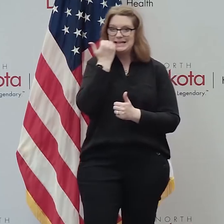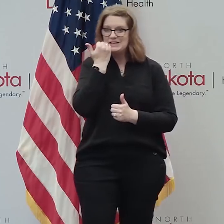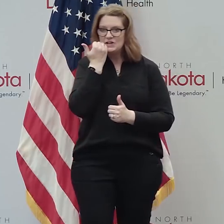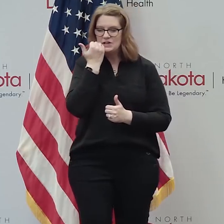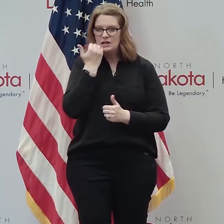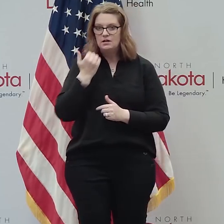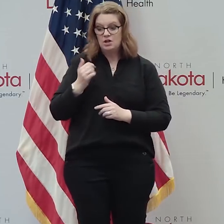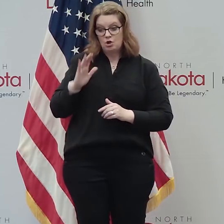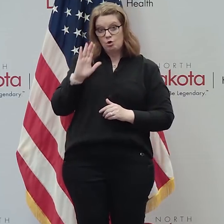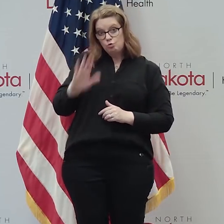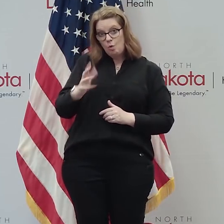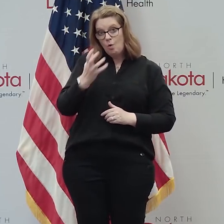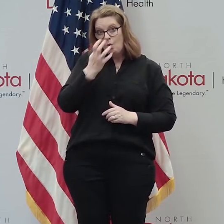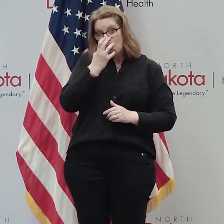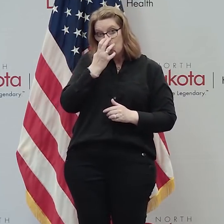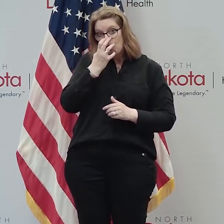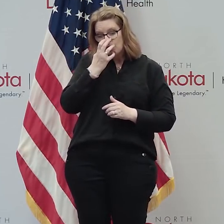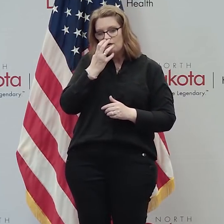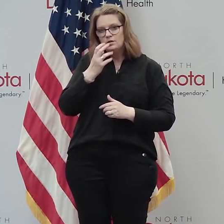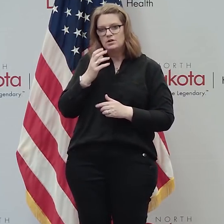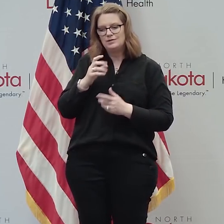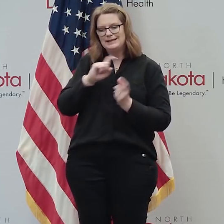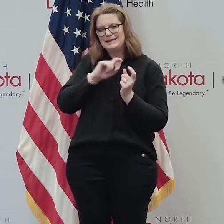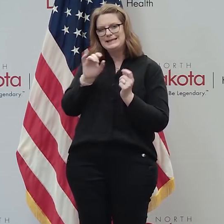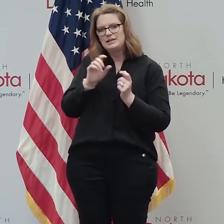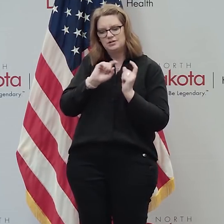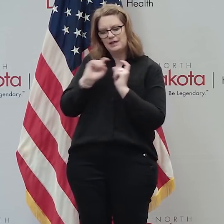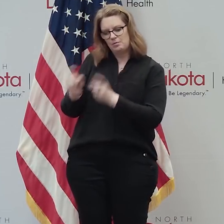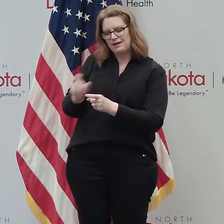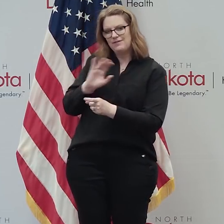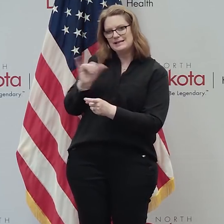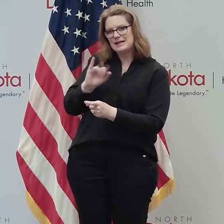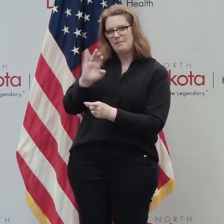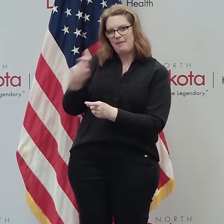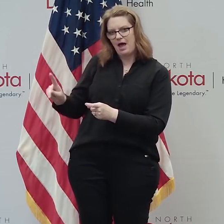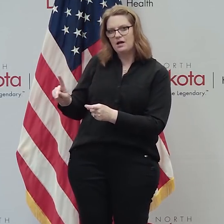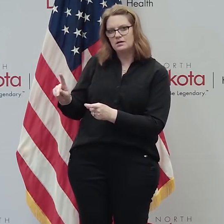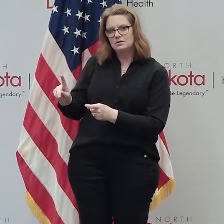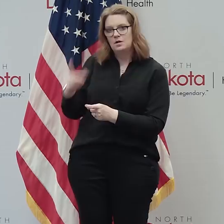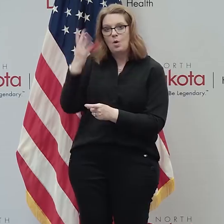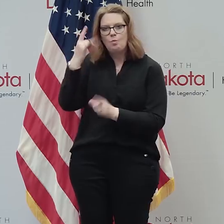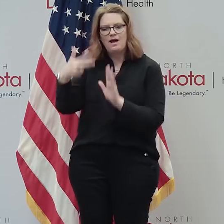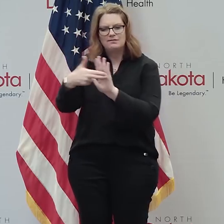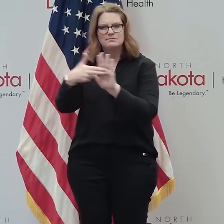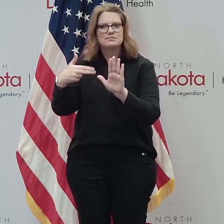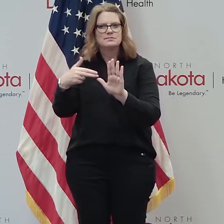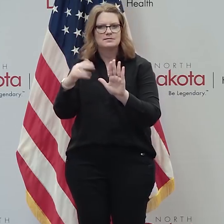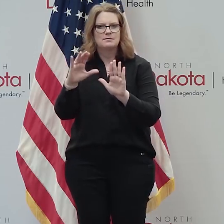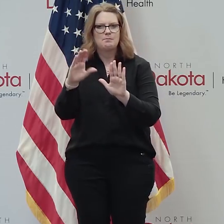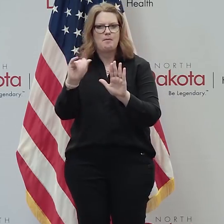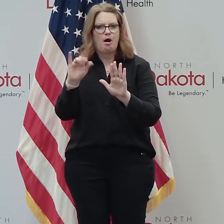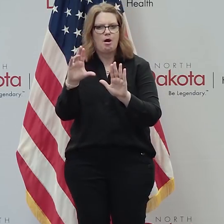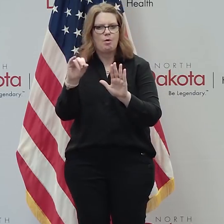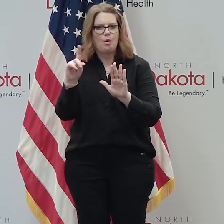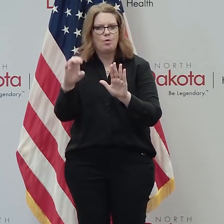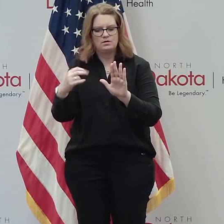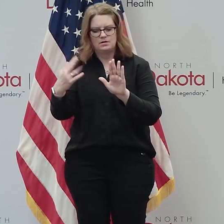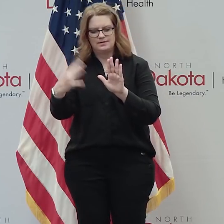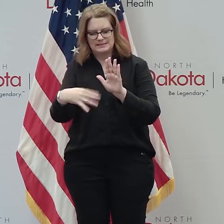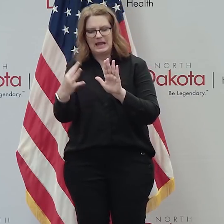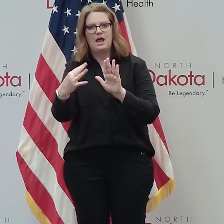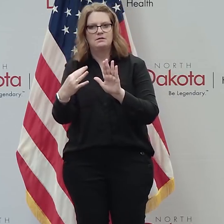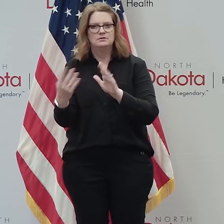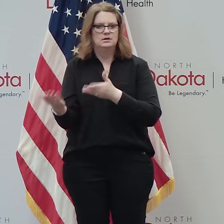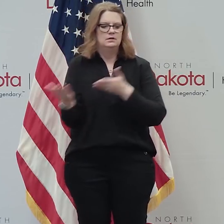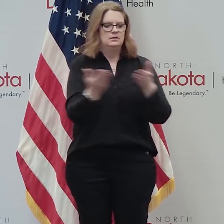own respirators back because of the barcode system. And of course, what's going on inside these containers